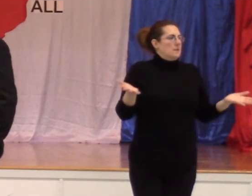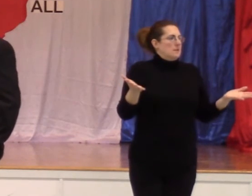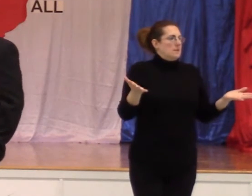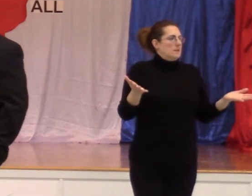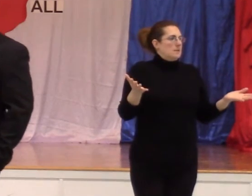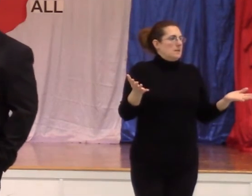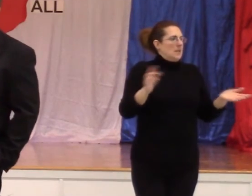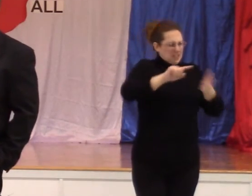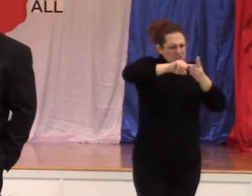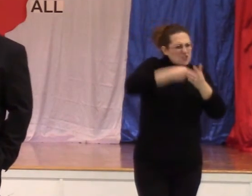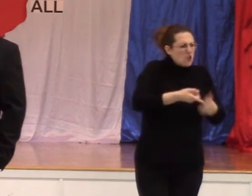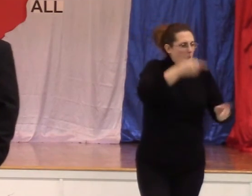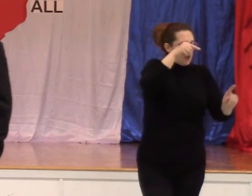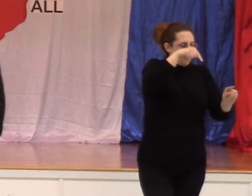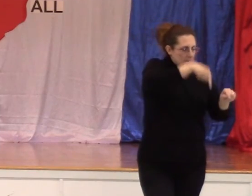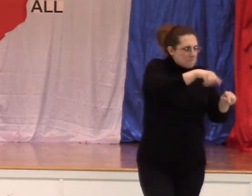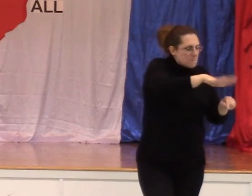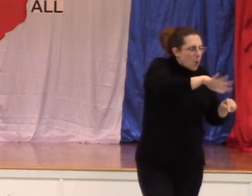That's just a starting point.